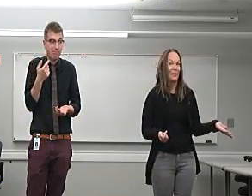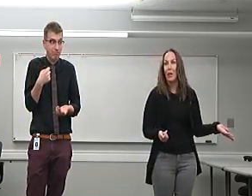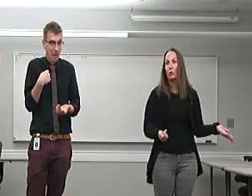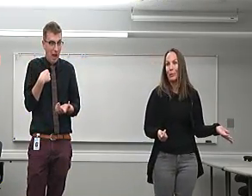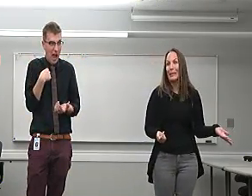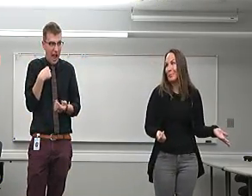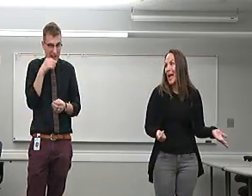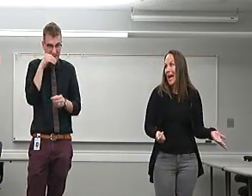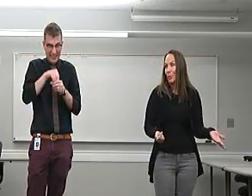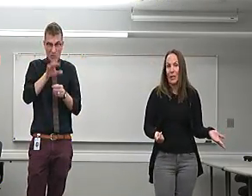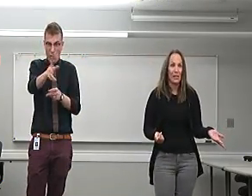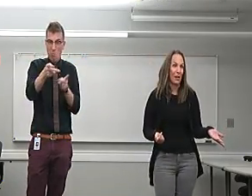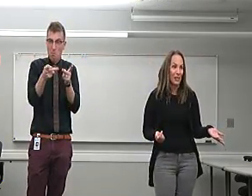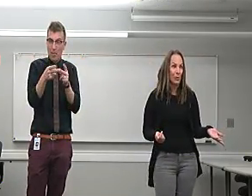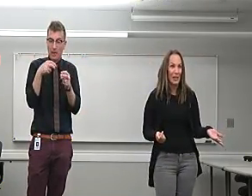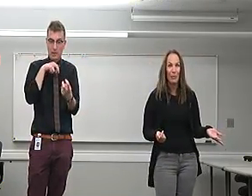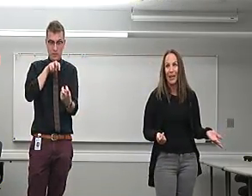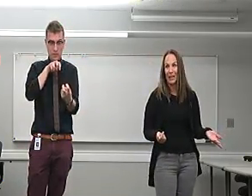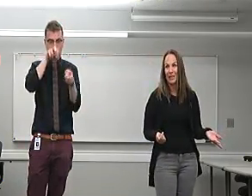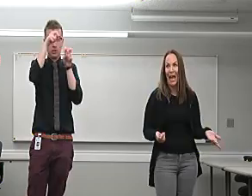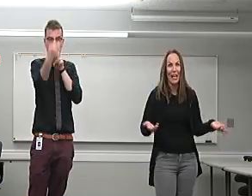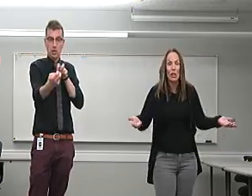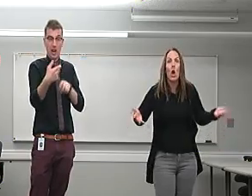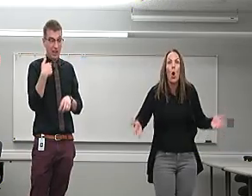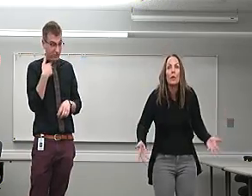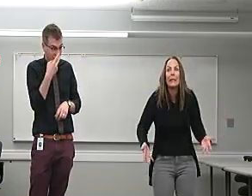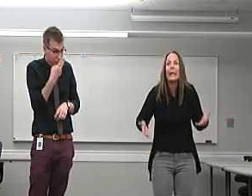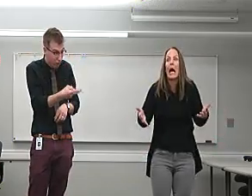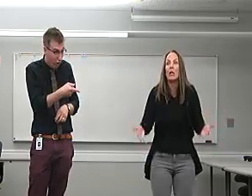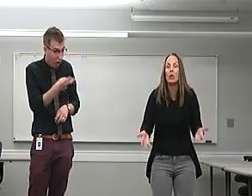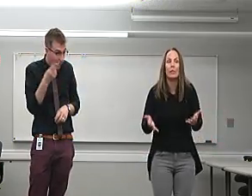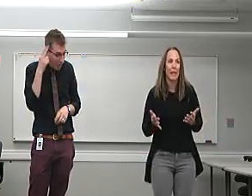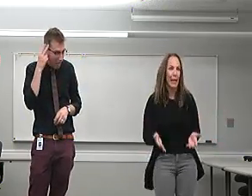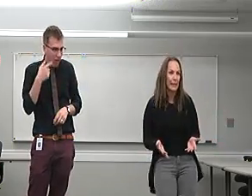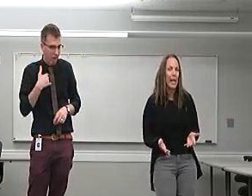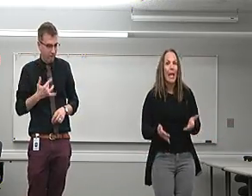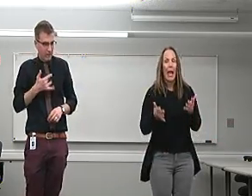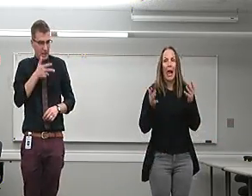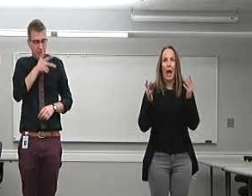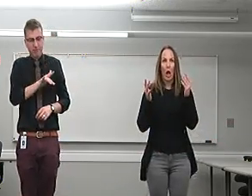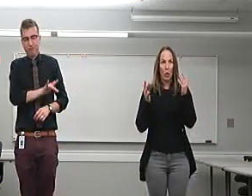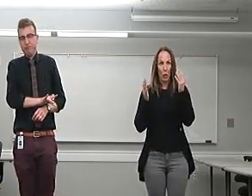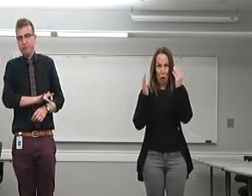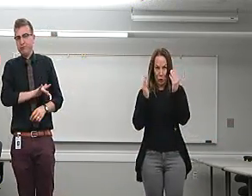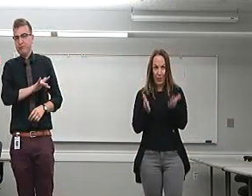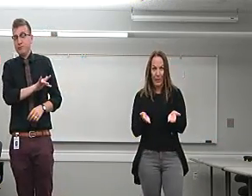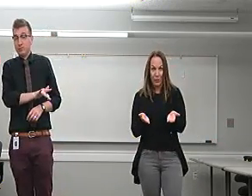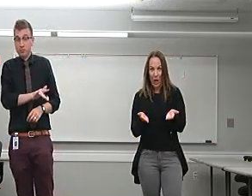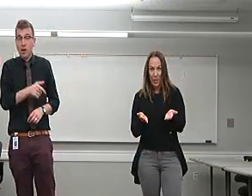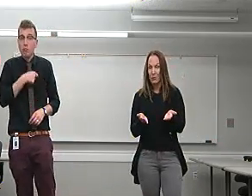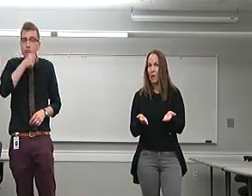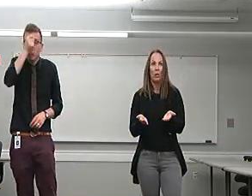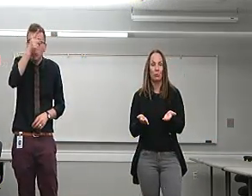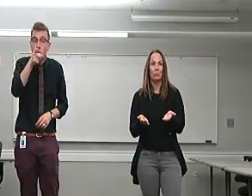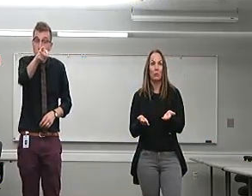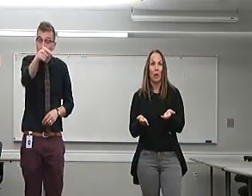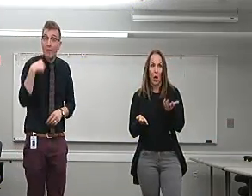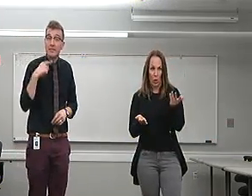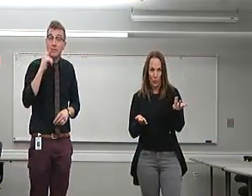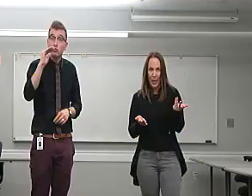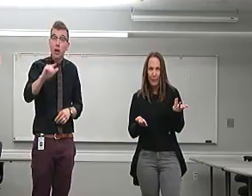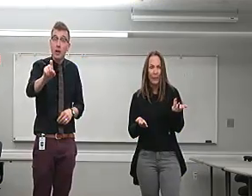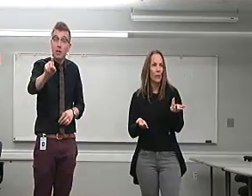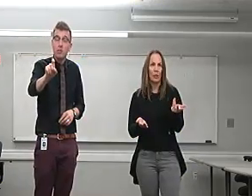bad when I saw kids with implants. I totally understand. Do you have a deaf child? No. Are you deaf?